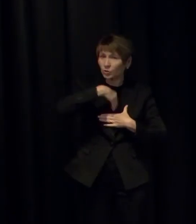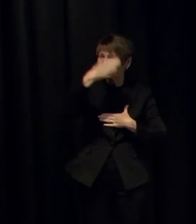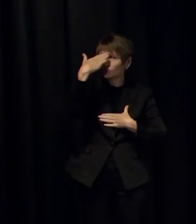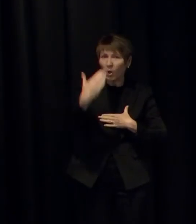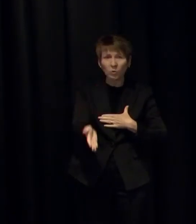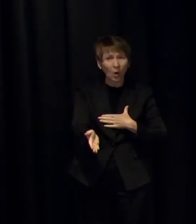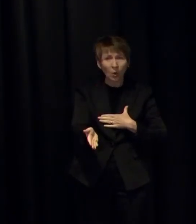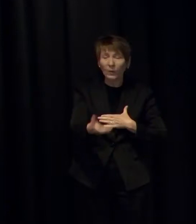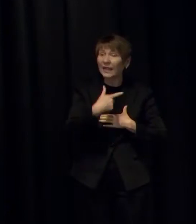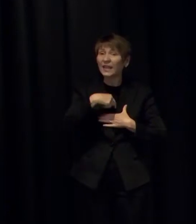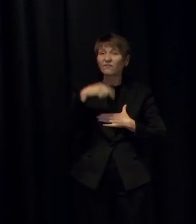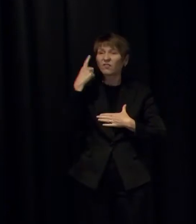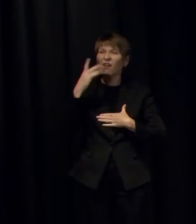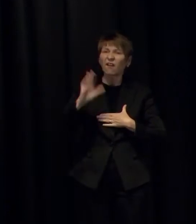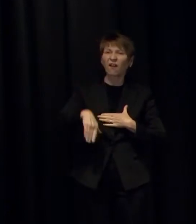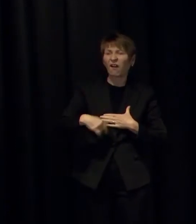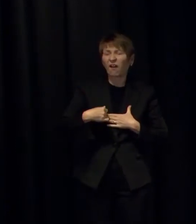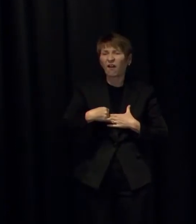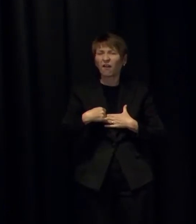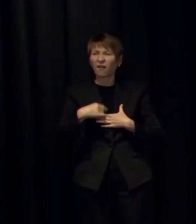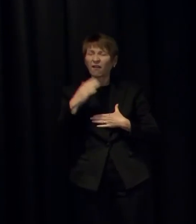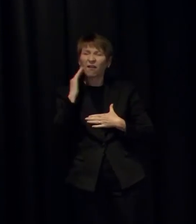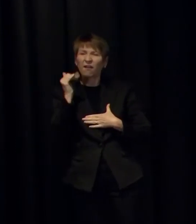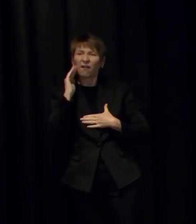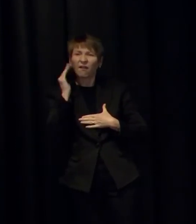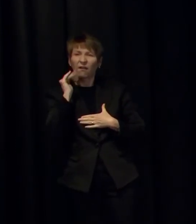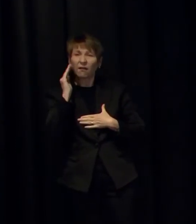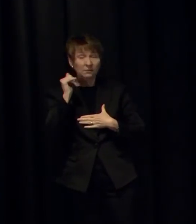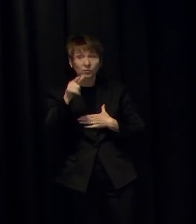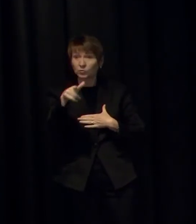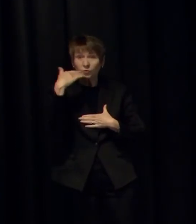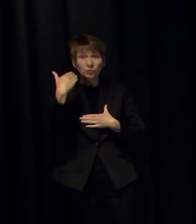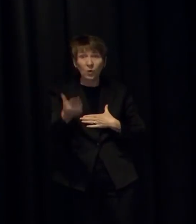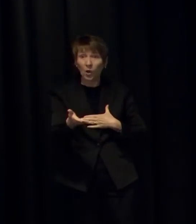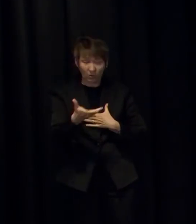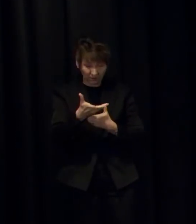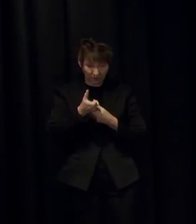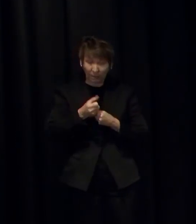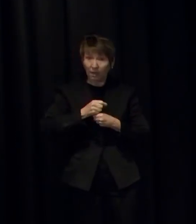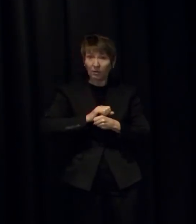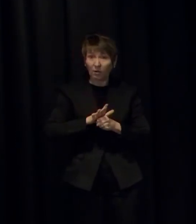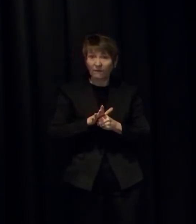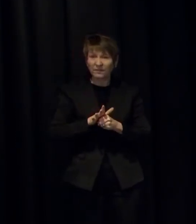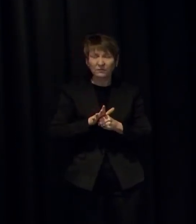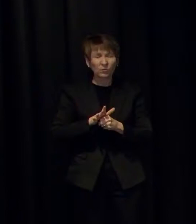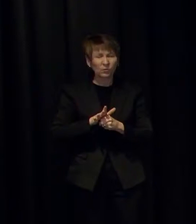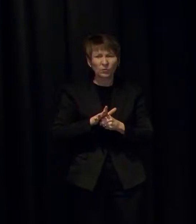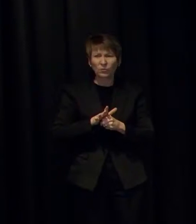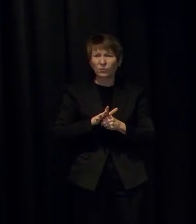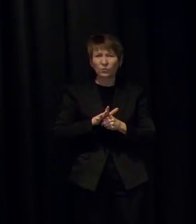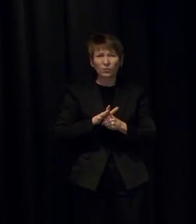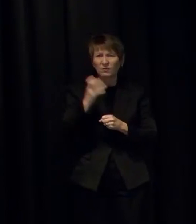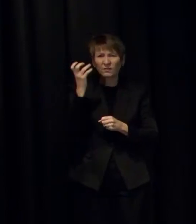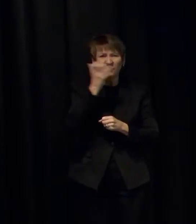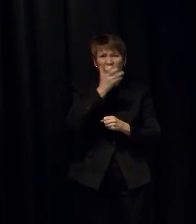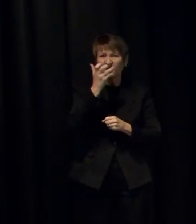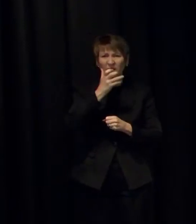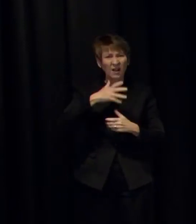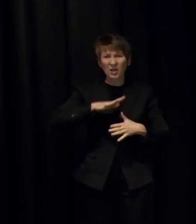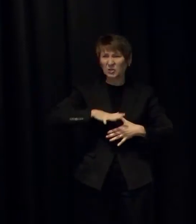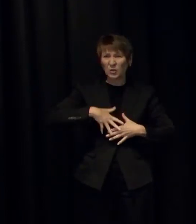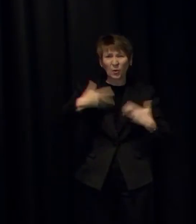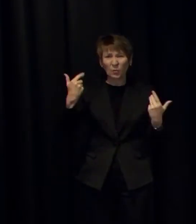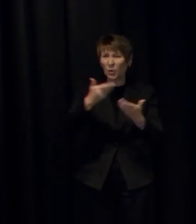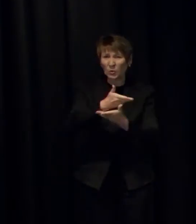pushing that line that we need the highest possible vaccination coverage. I don't want people to be completely vulnerable